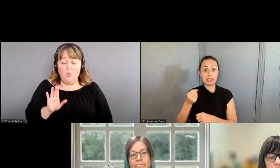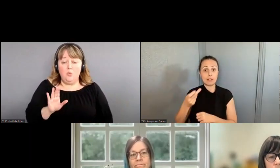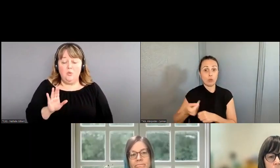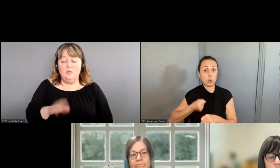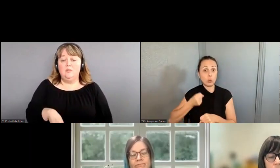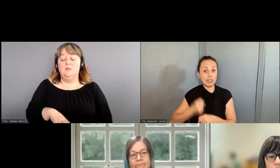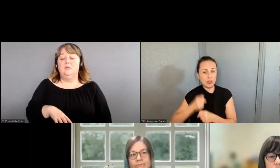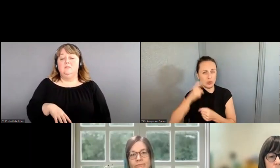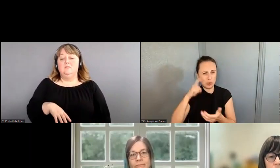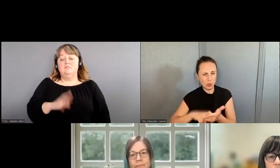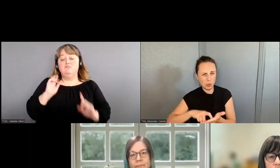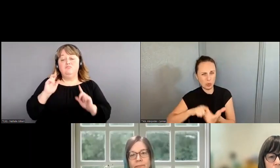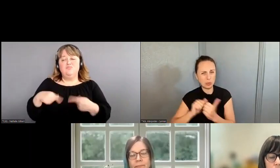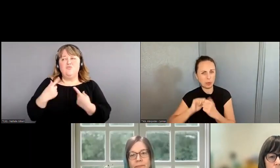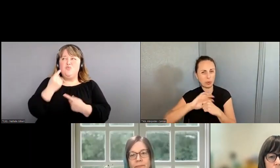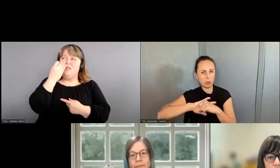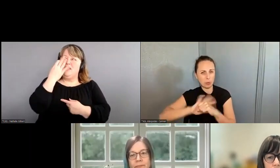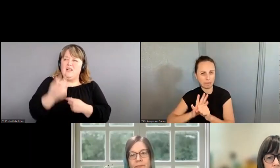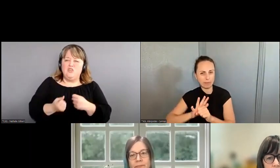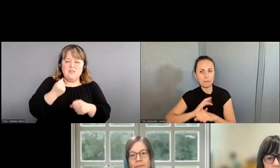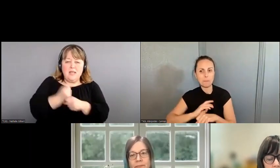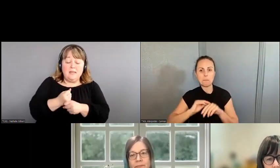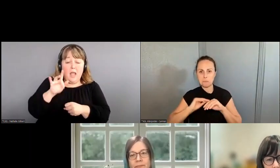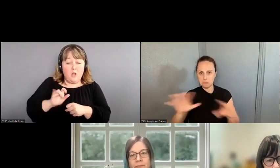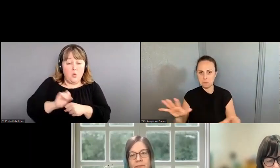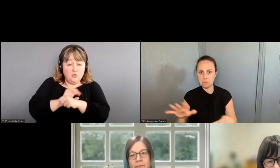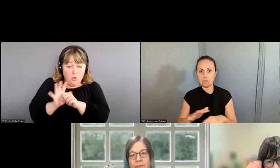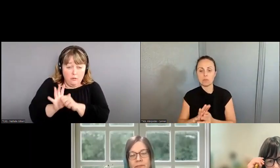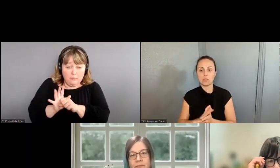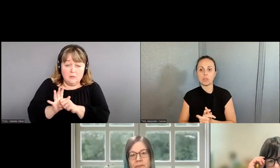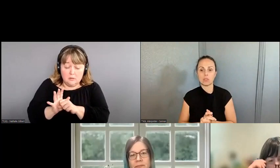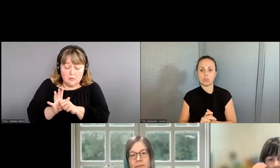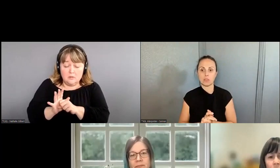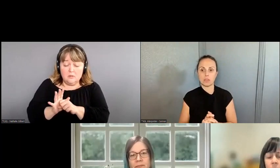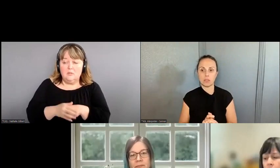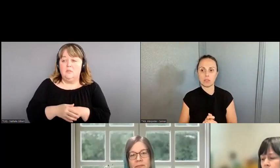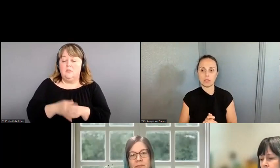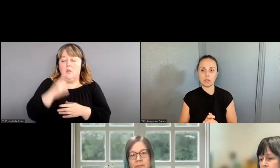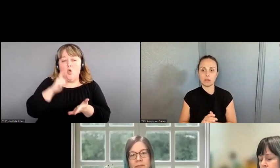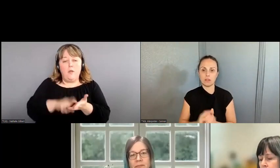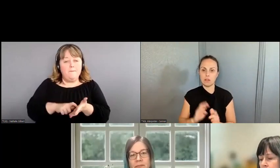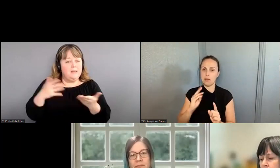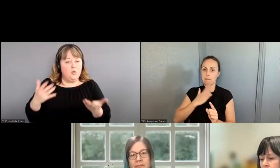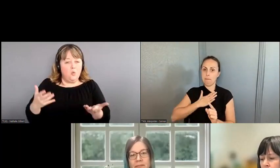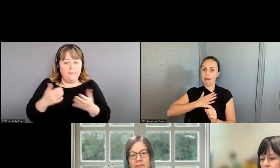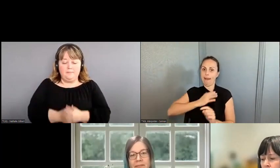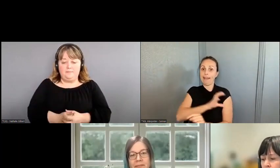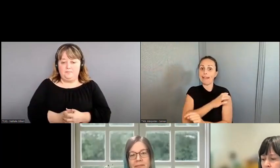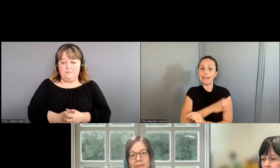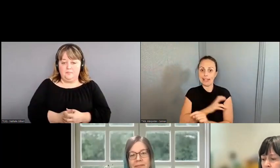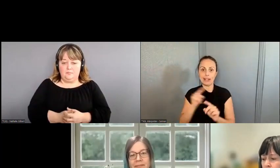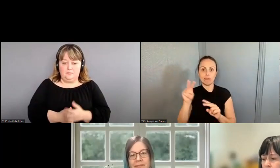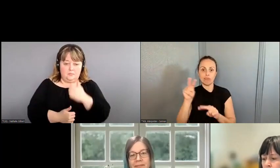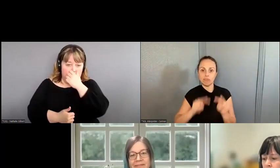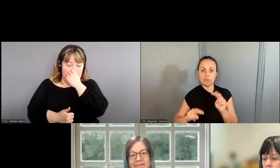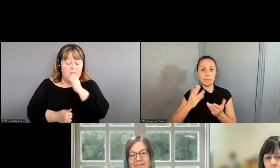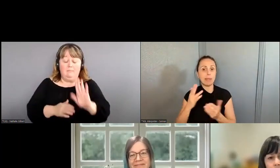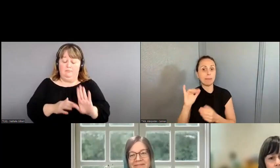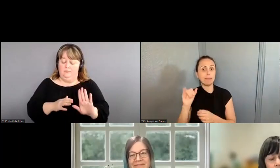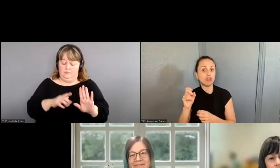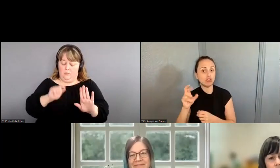the pandemic was also, and that's just my clinical observation, maybe Jennifer has some